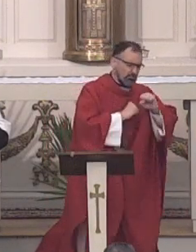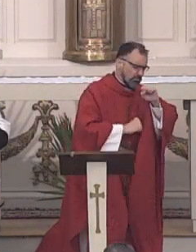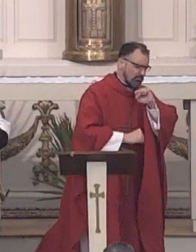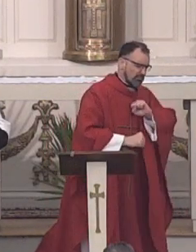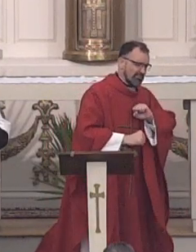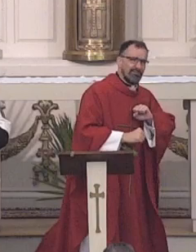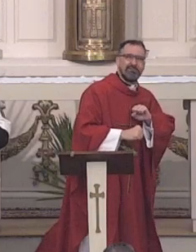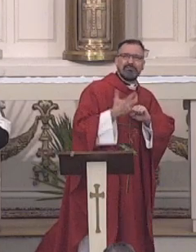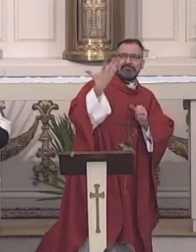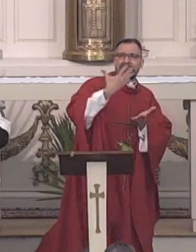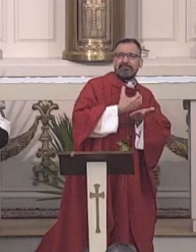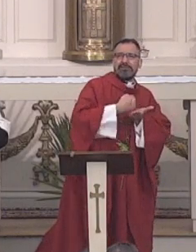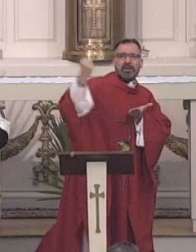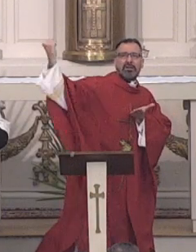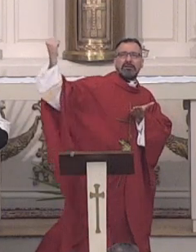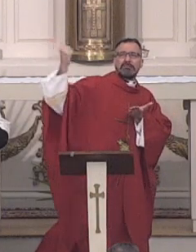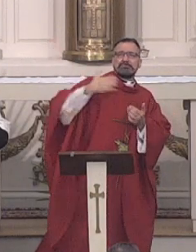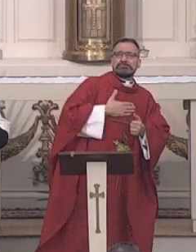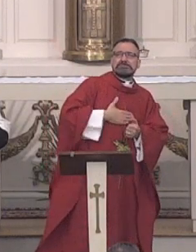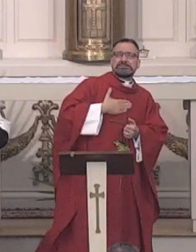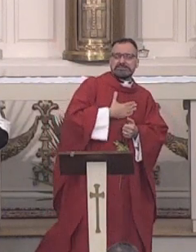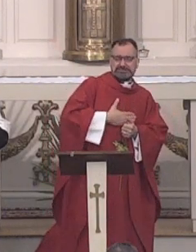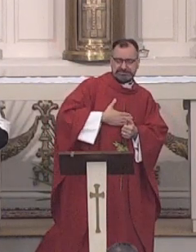will, but what you will."